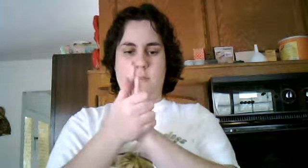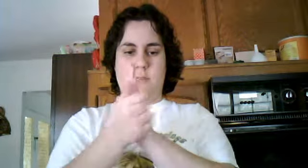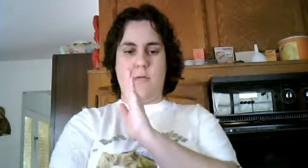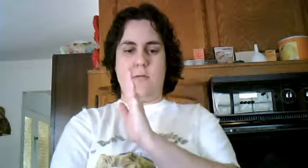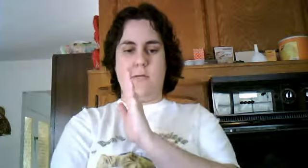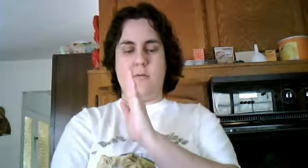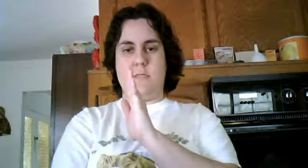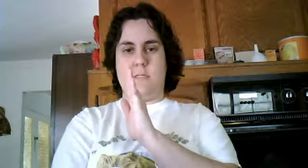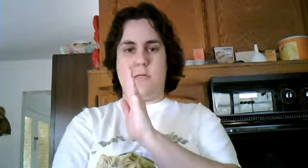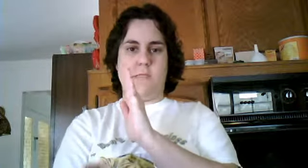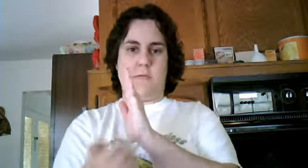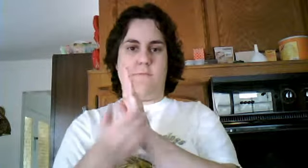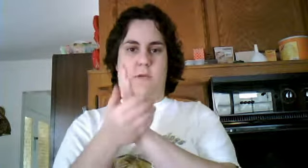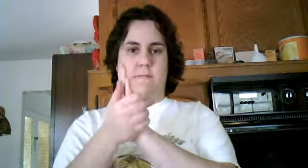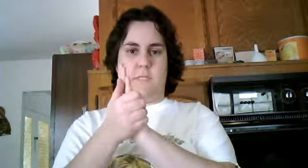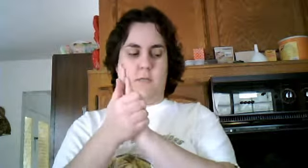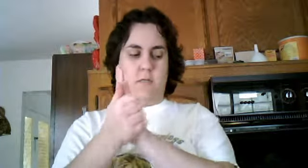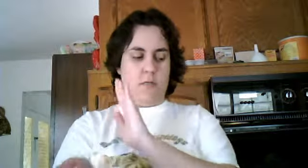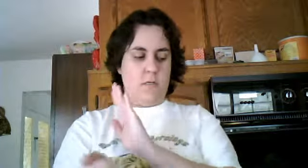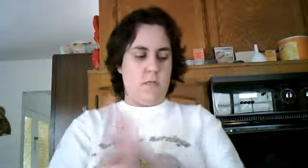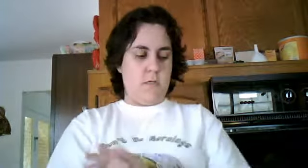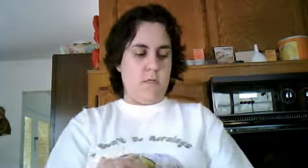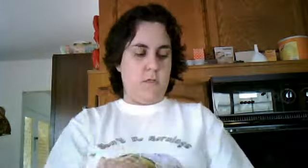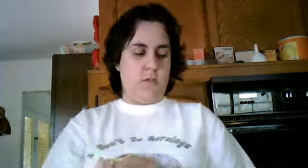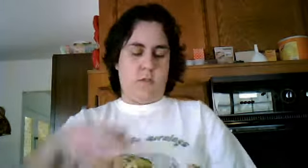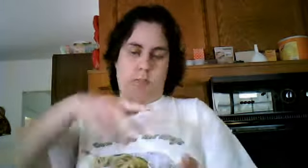Skill. This is also a sign for gifted. Study.